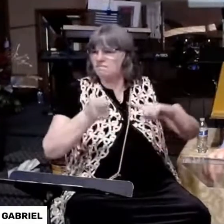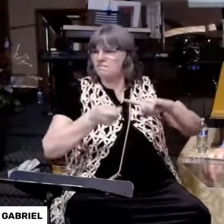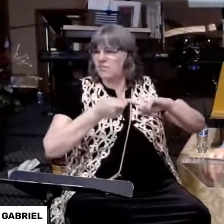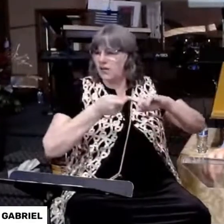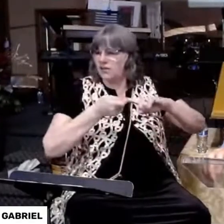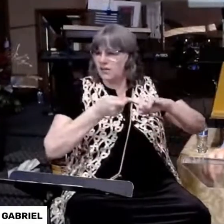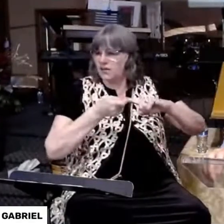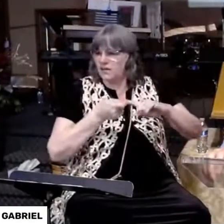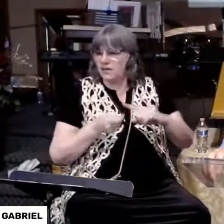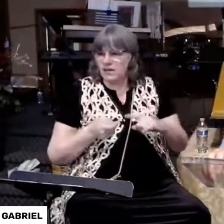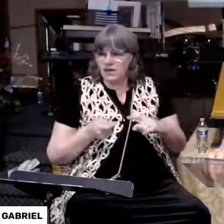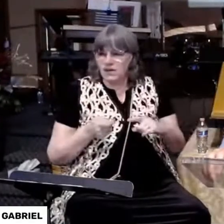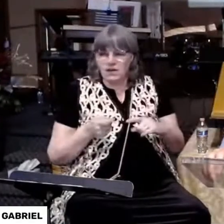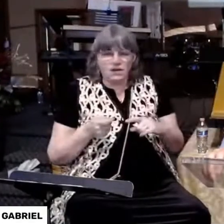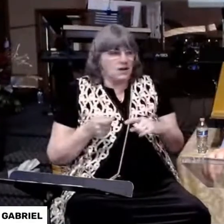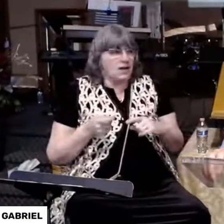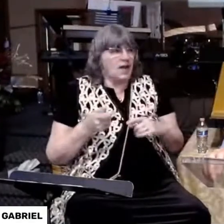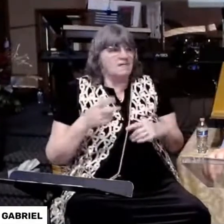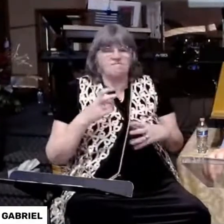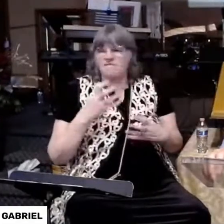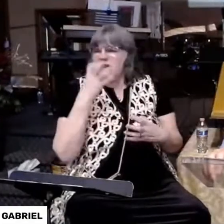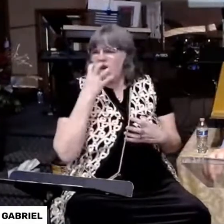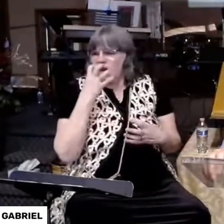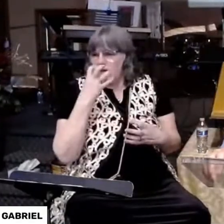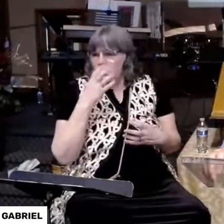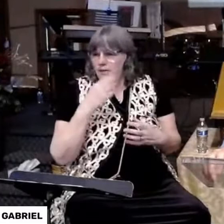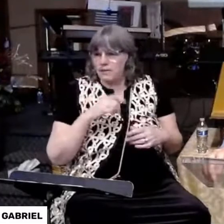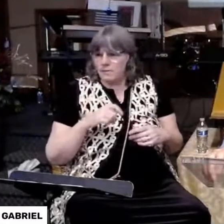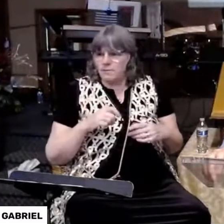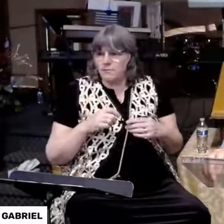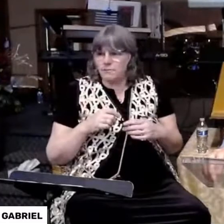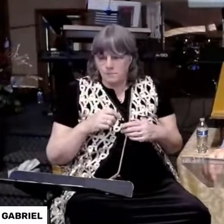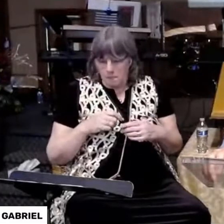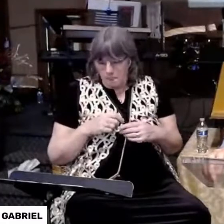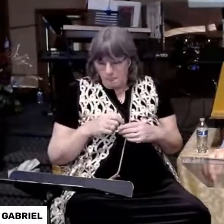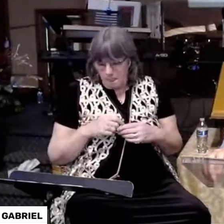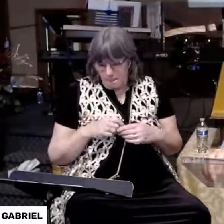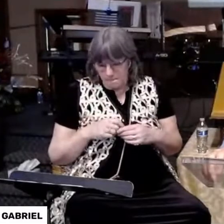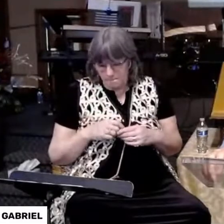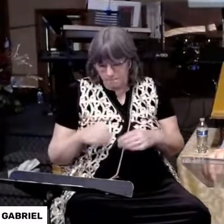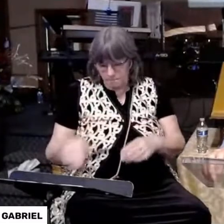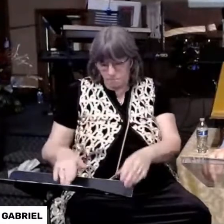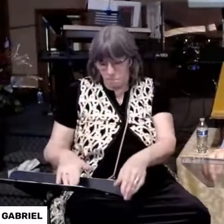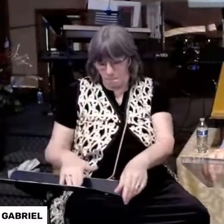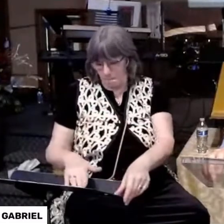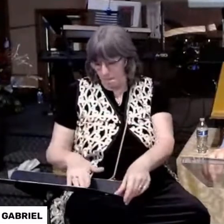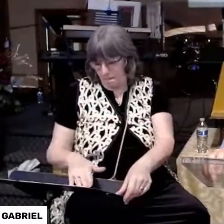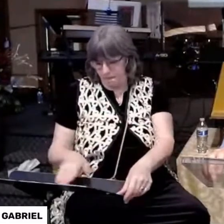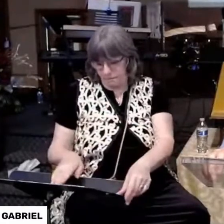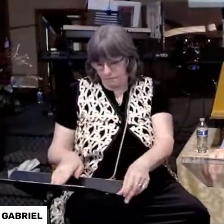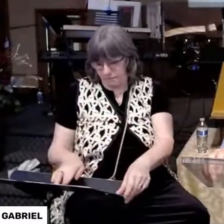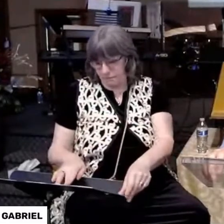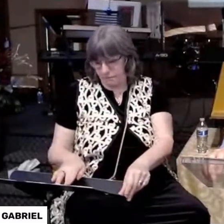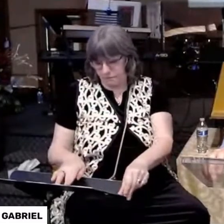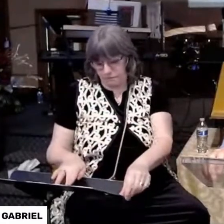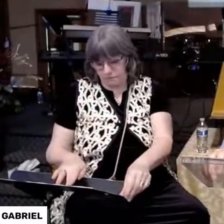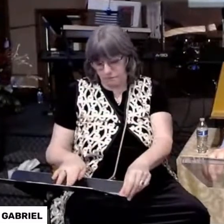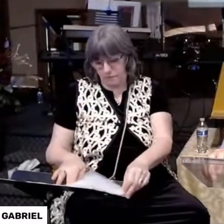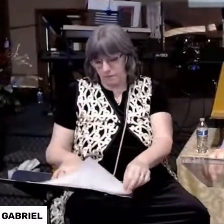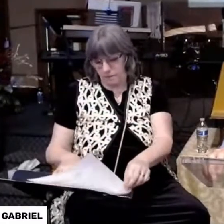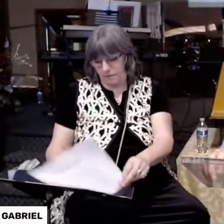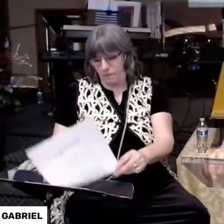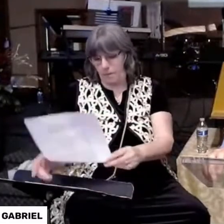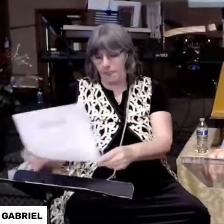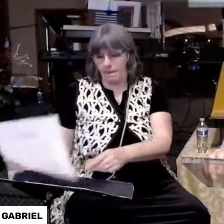prejudice, and anger of their day. I mean, if you read the whole